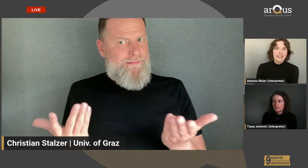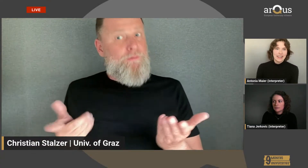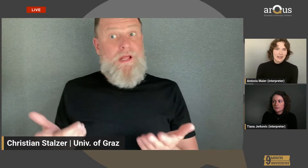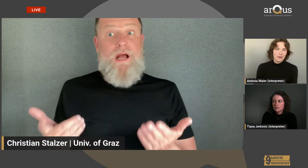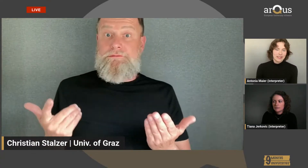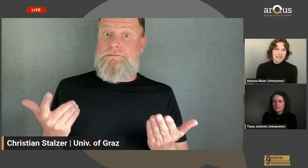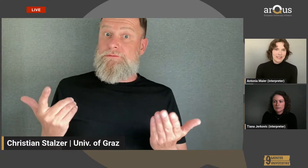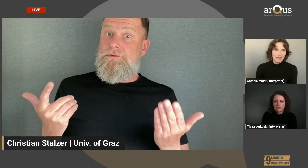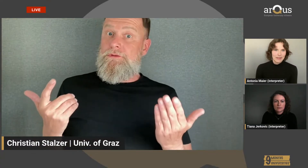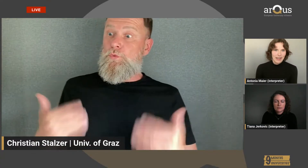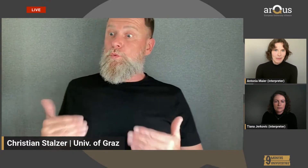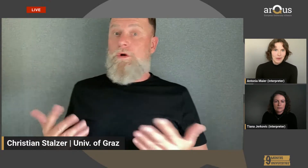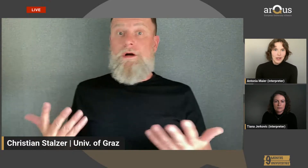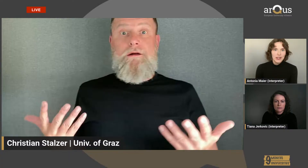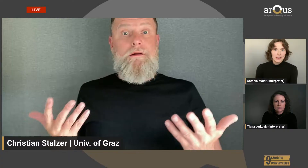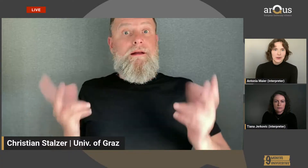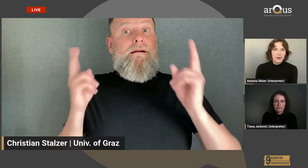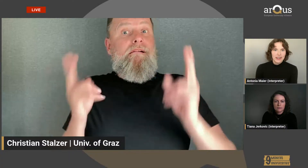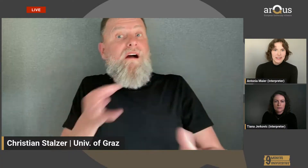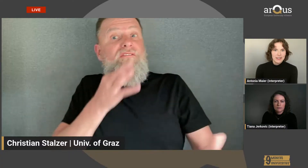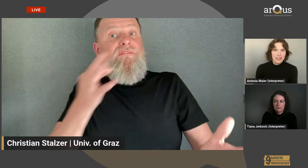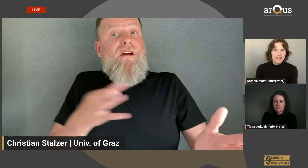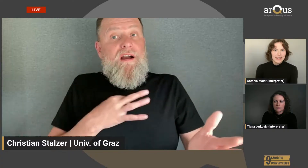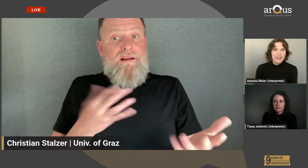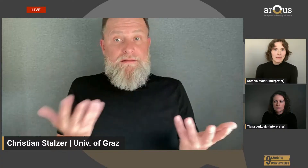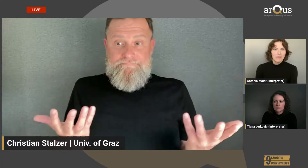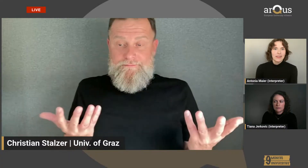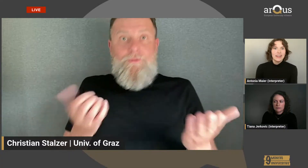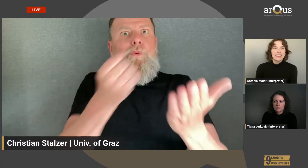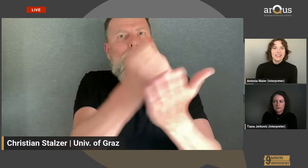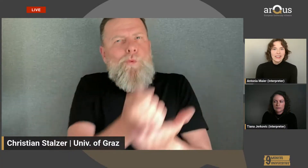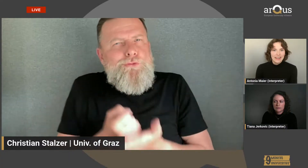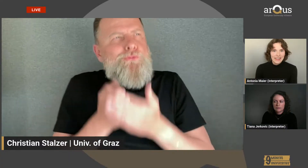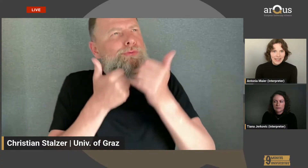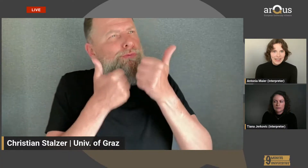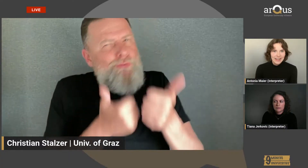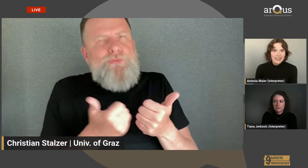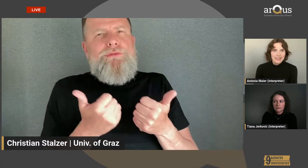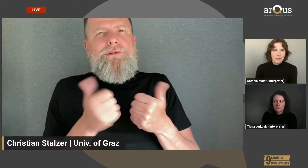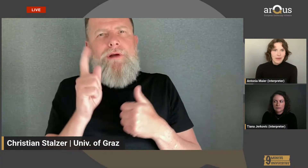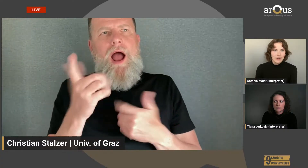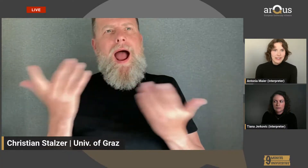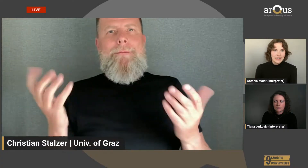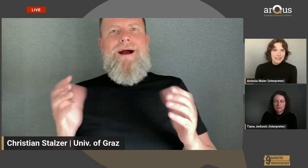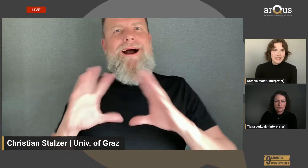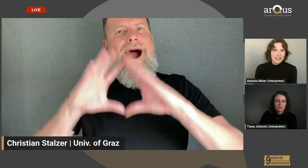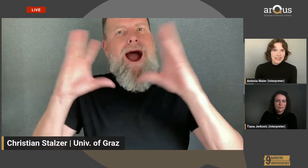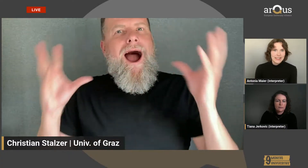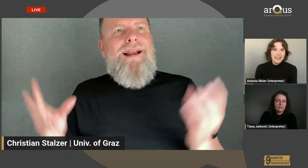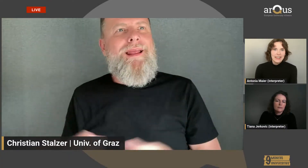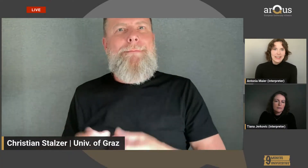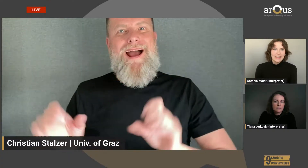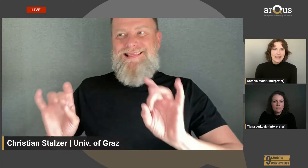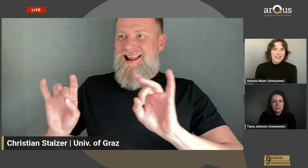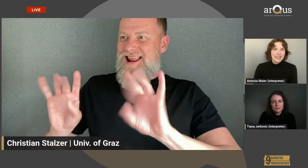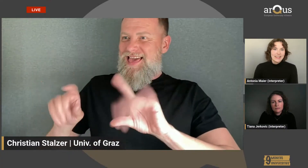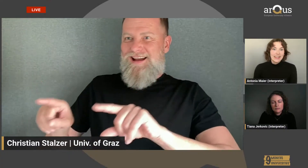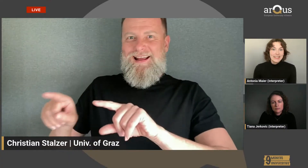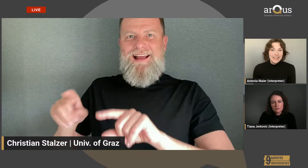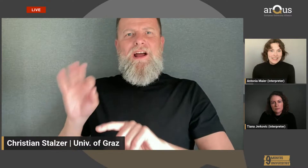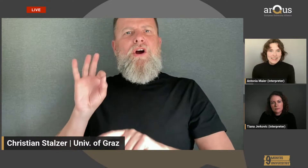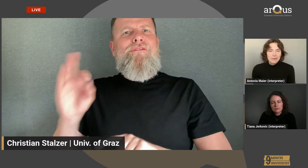slides, and take notes at the same time. So that's just still, again, some barriers